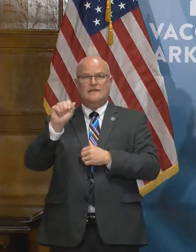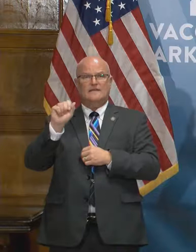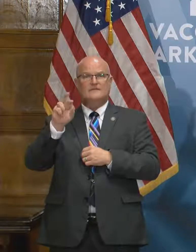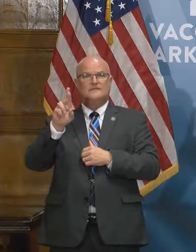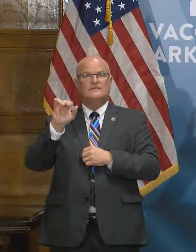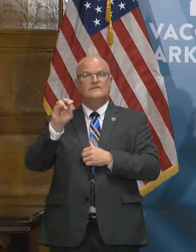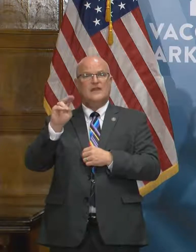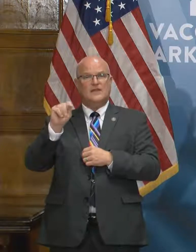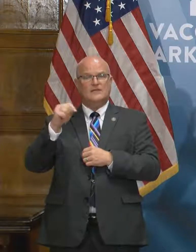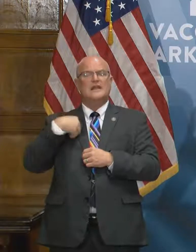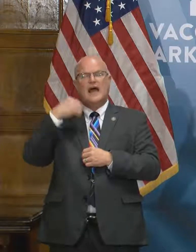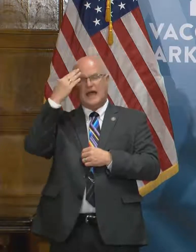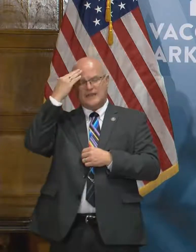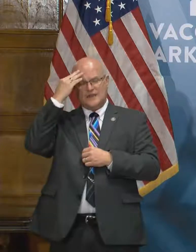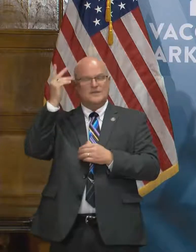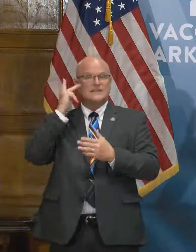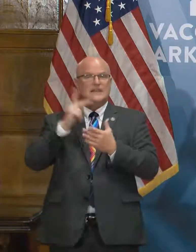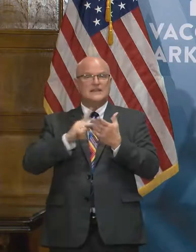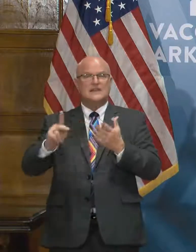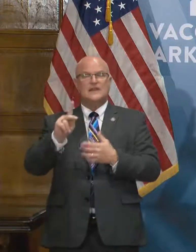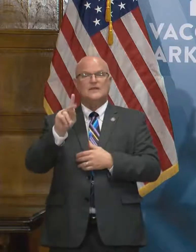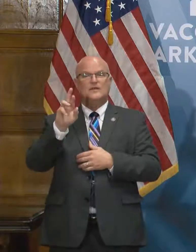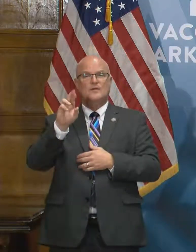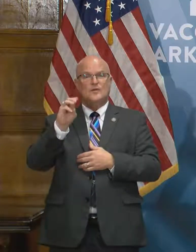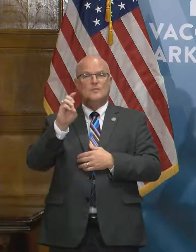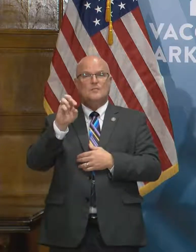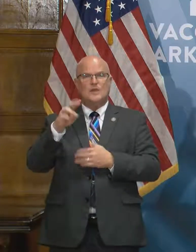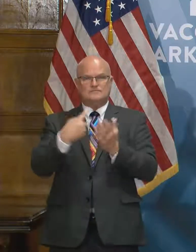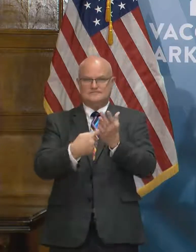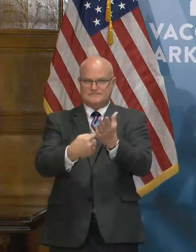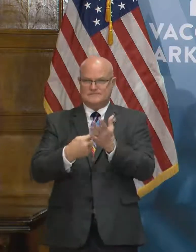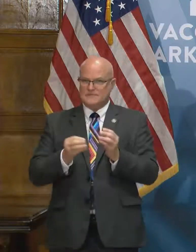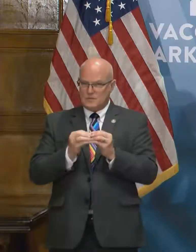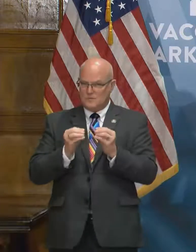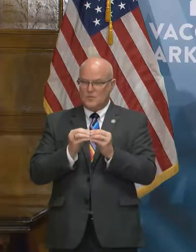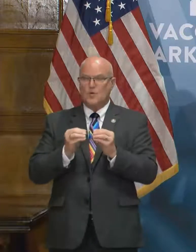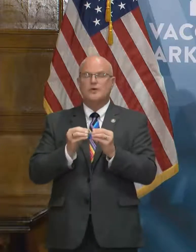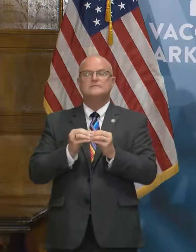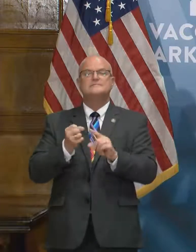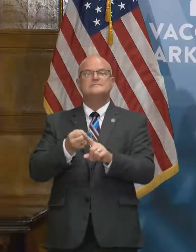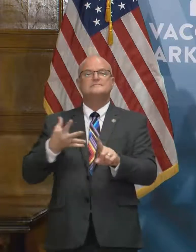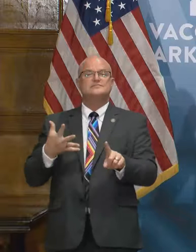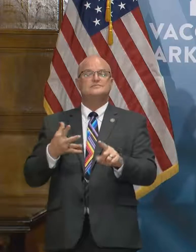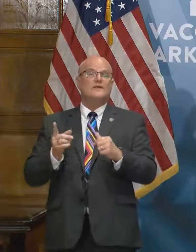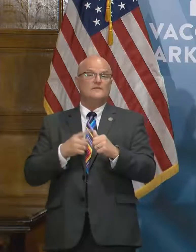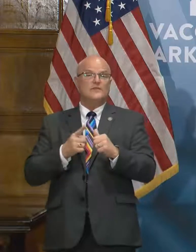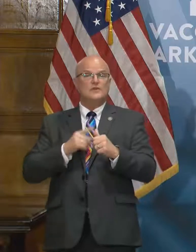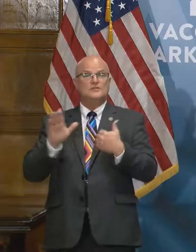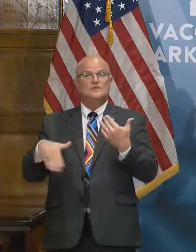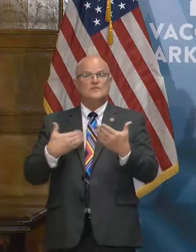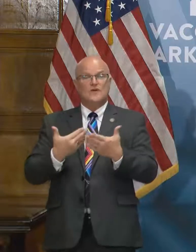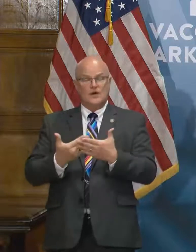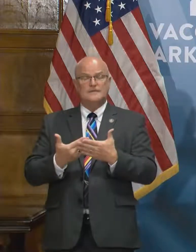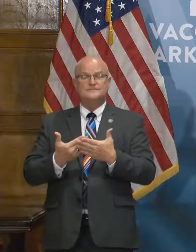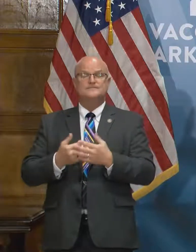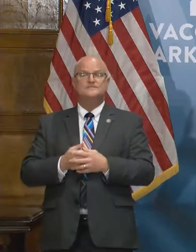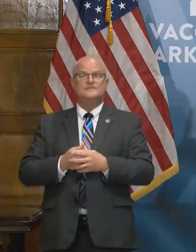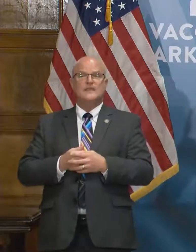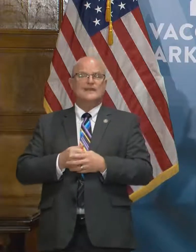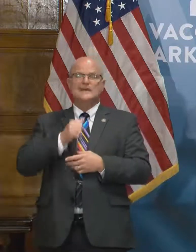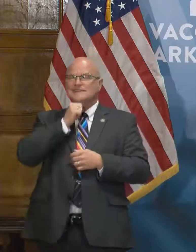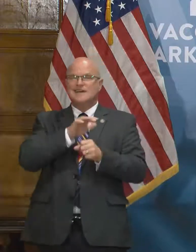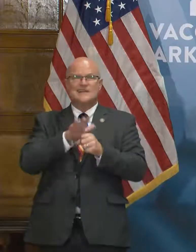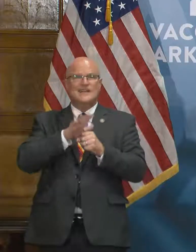that Secretary Romero will discuss this as well. First of all, there is not